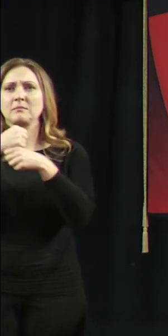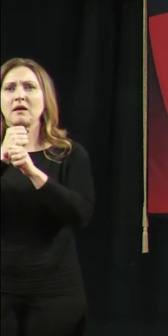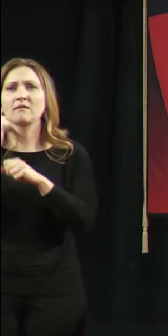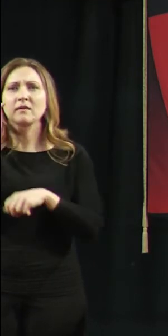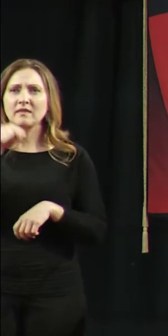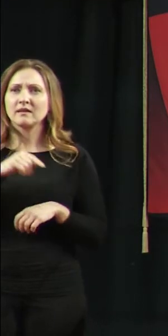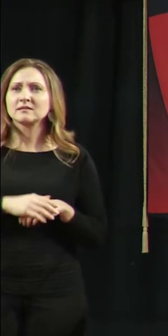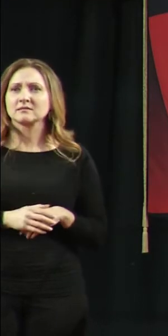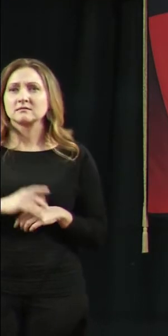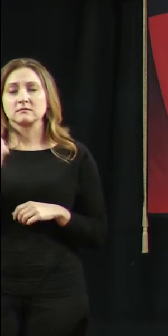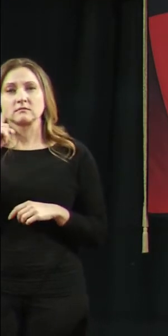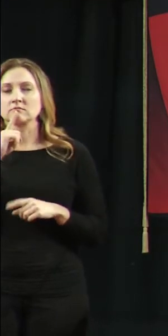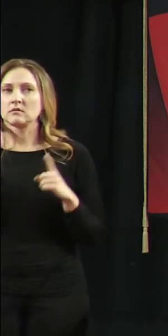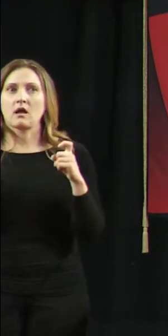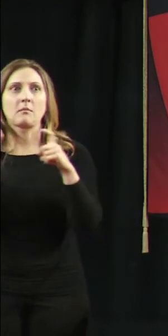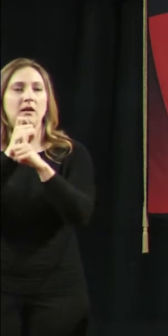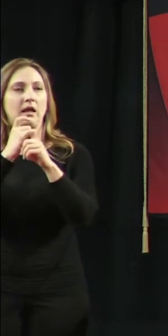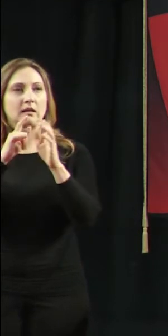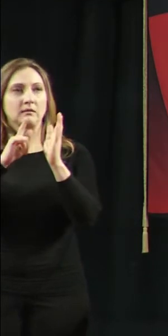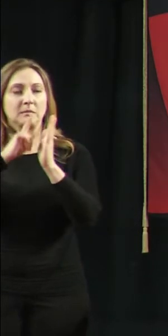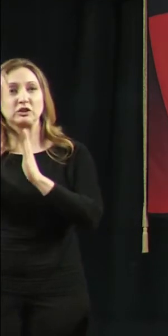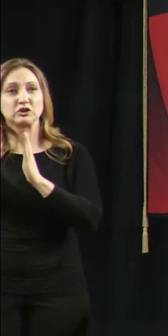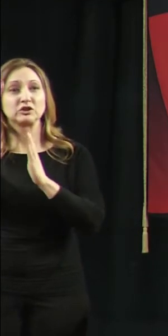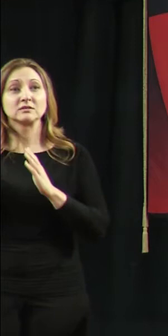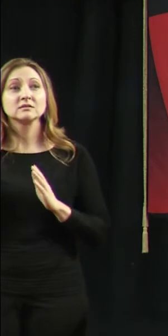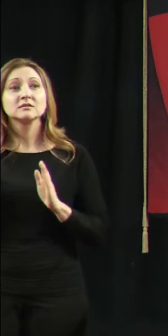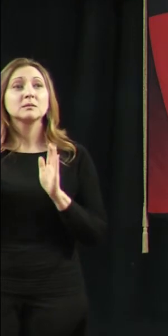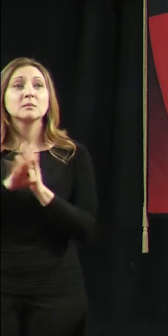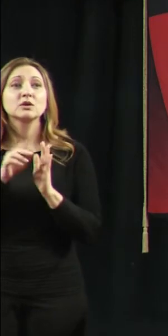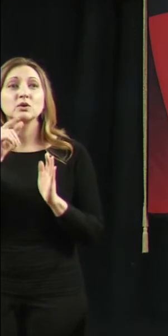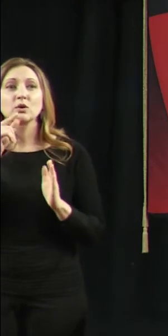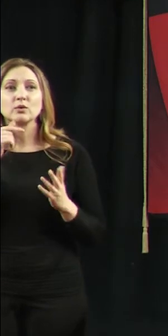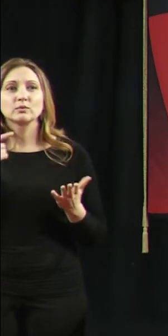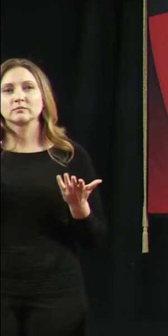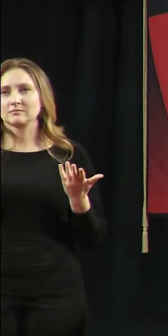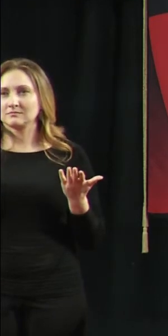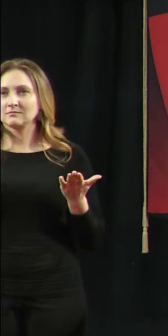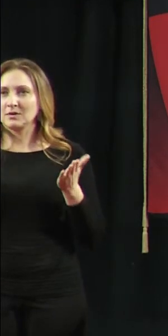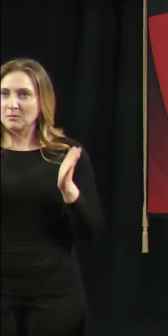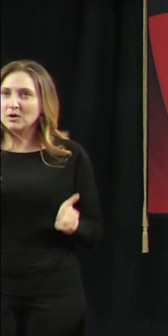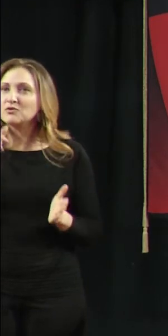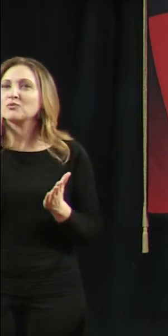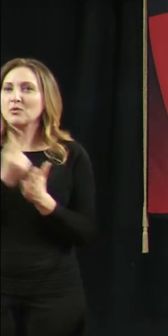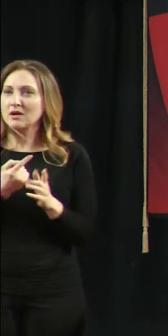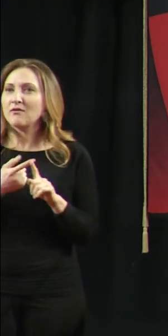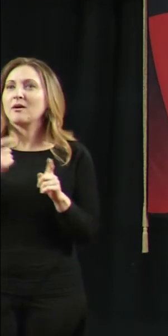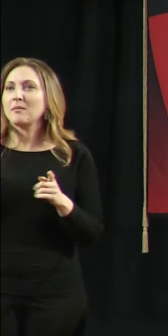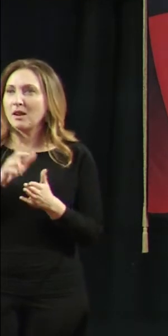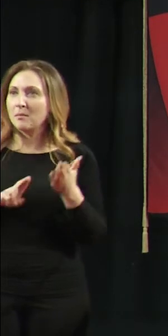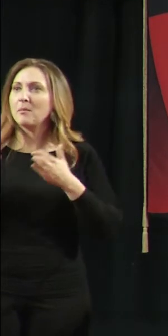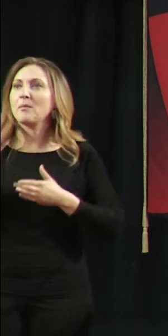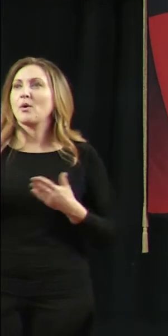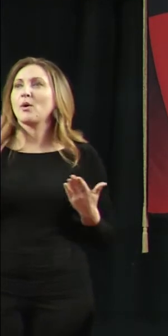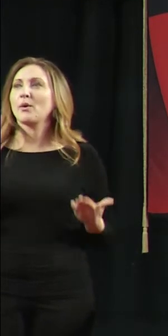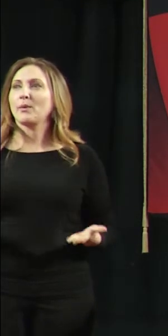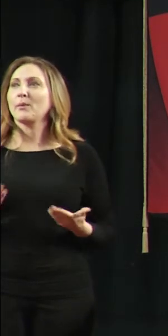NRO's most complicated missions, he chose a graduate of Lamar University.